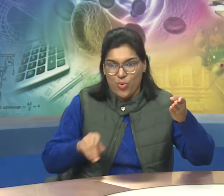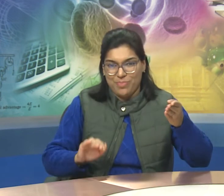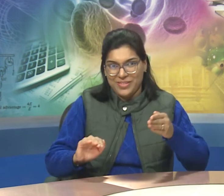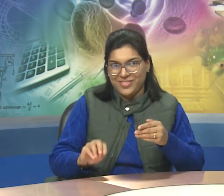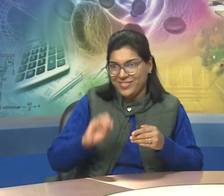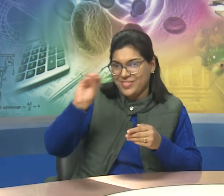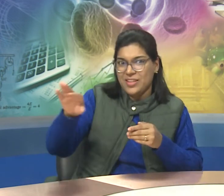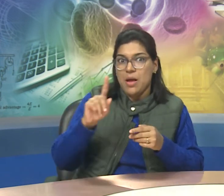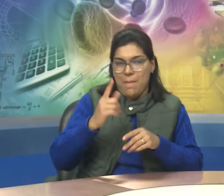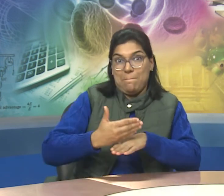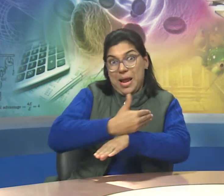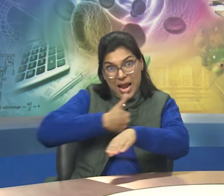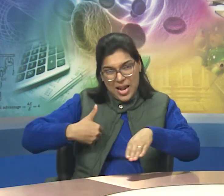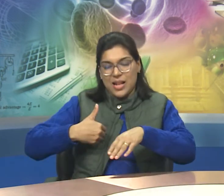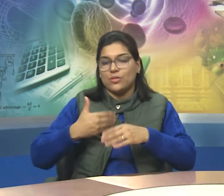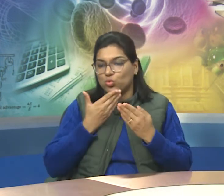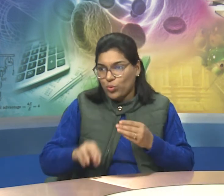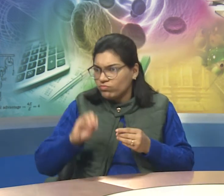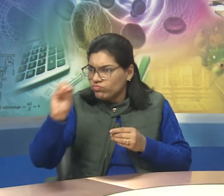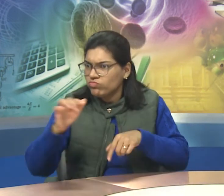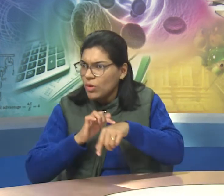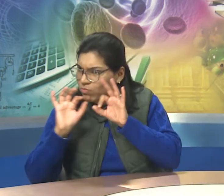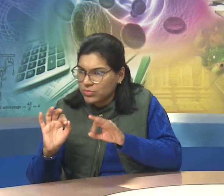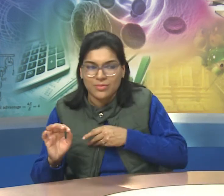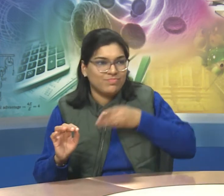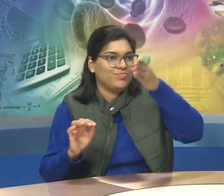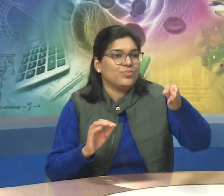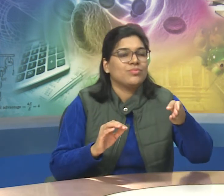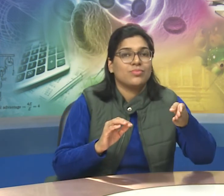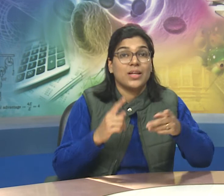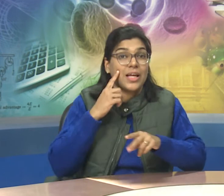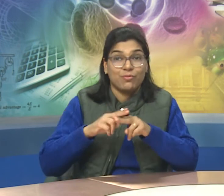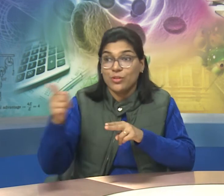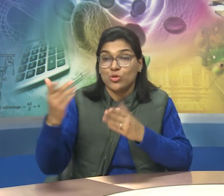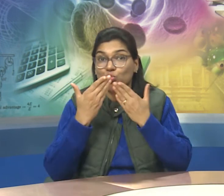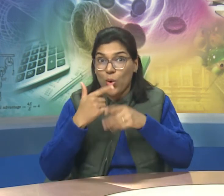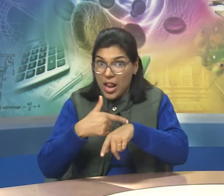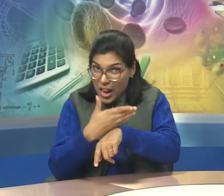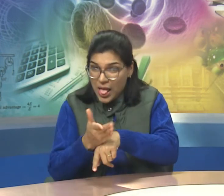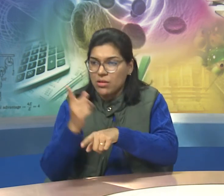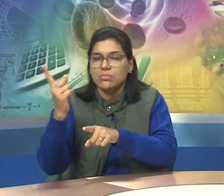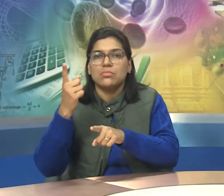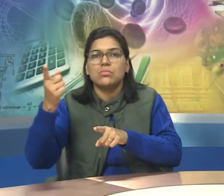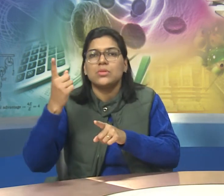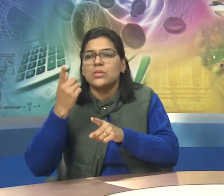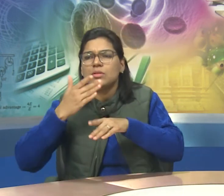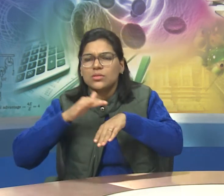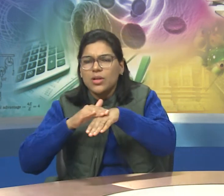One should maintain all the plans according to the